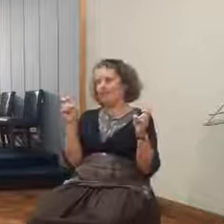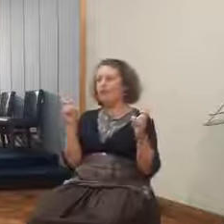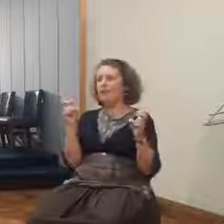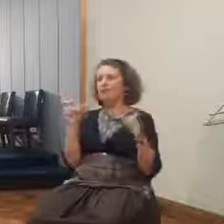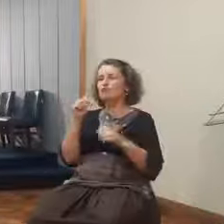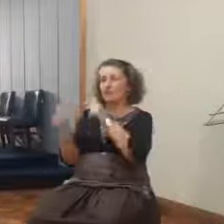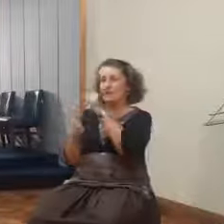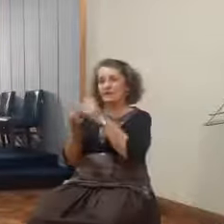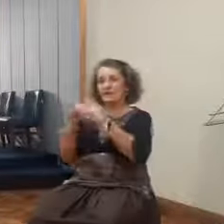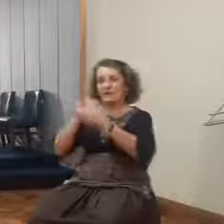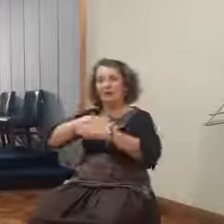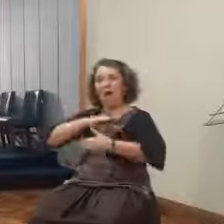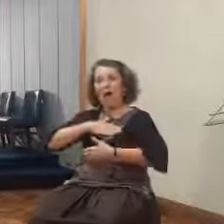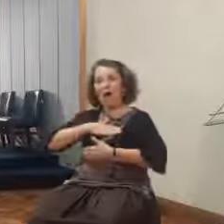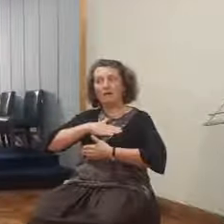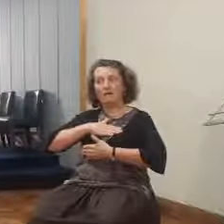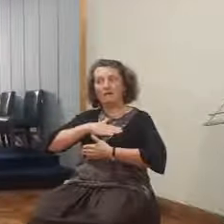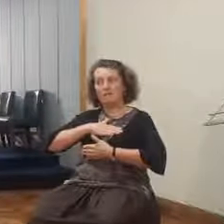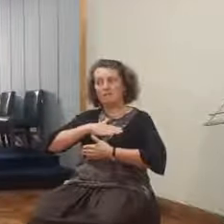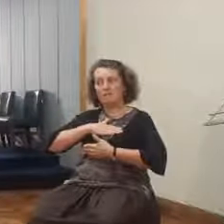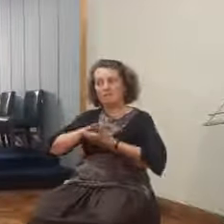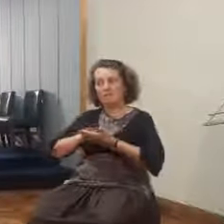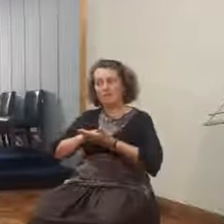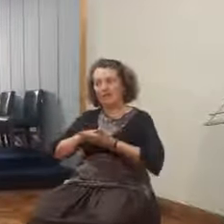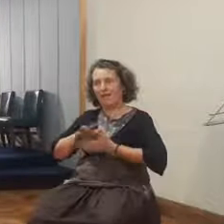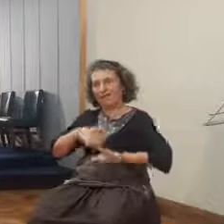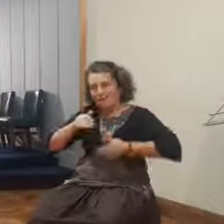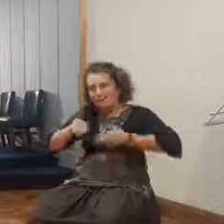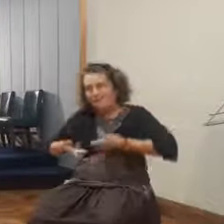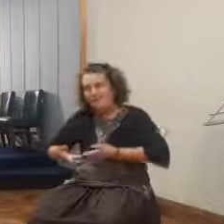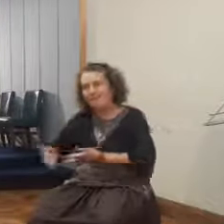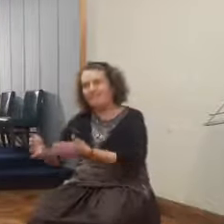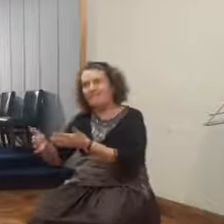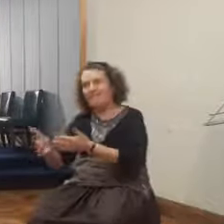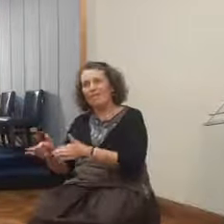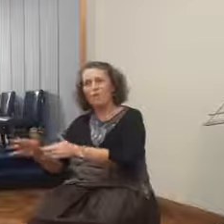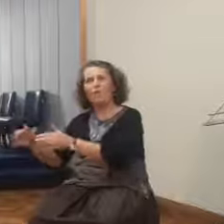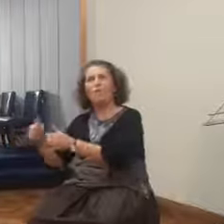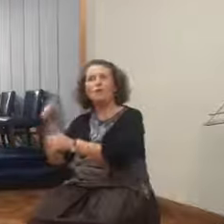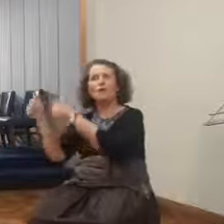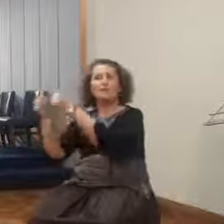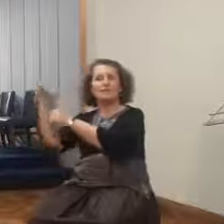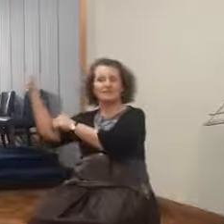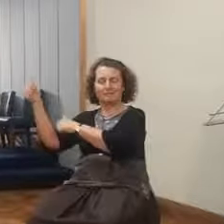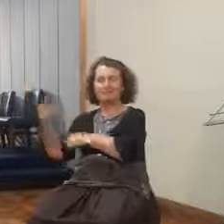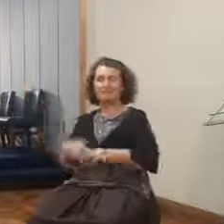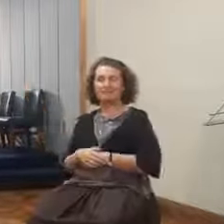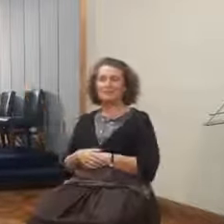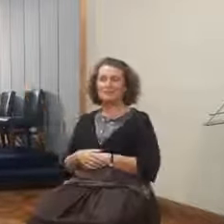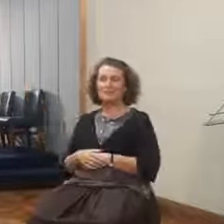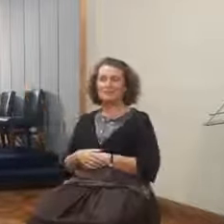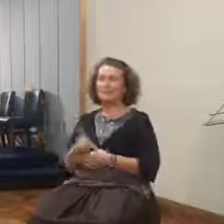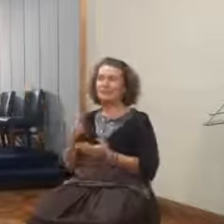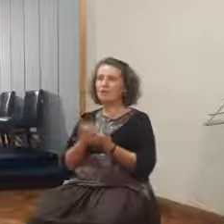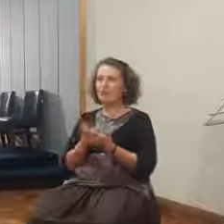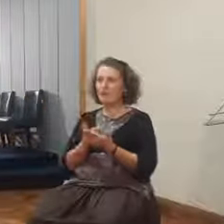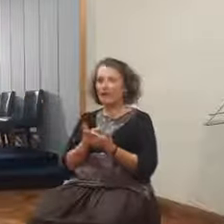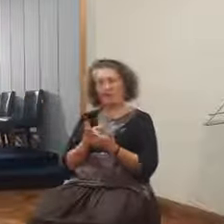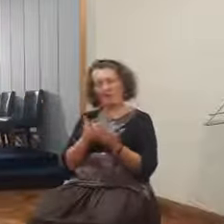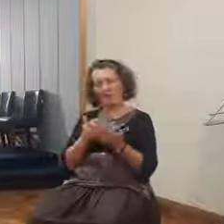Heart and Life. The overall structure of the psalm, this psalm is largely in these little poetic couplets, which are